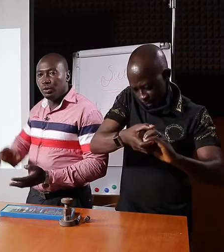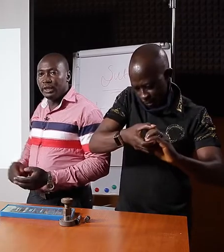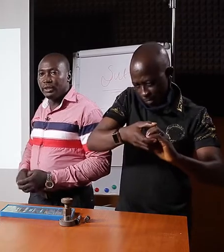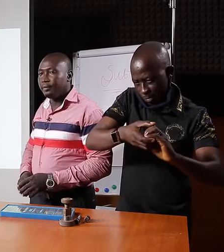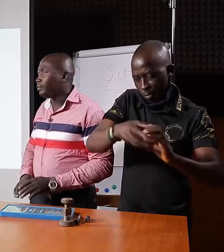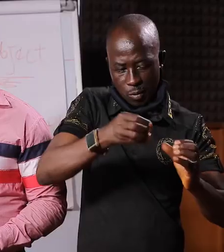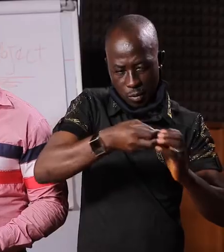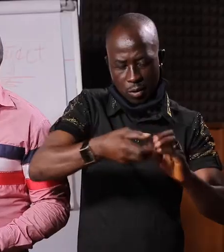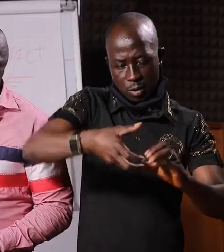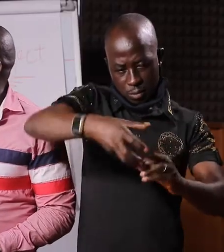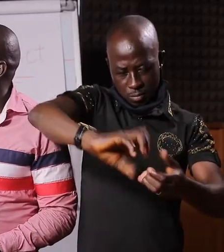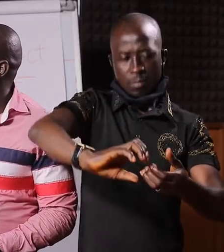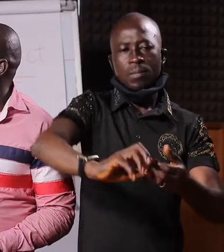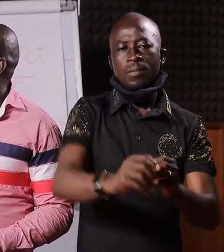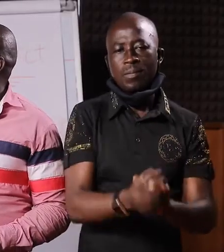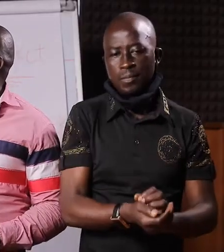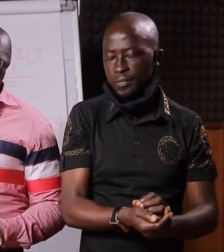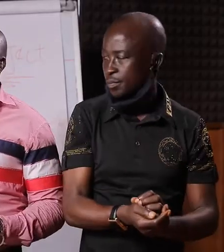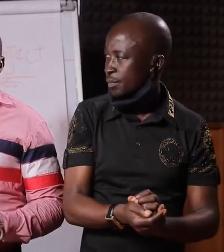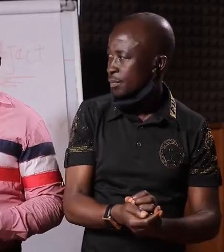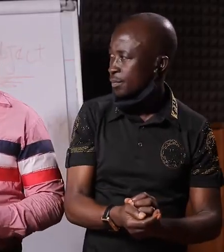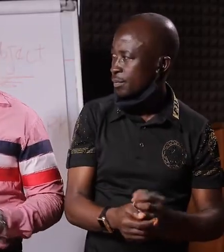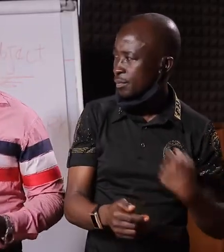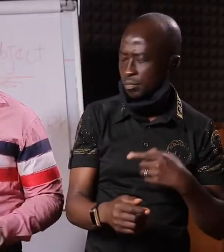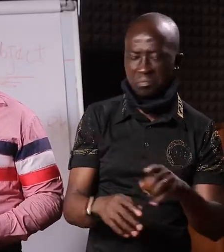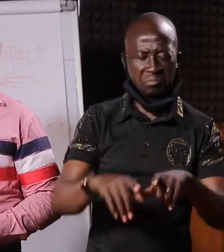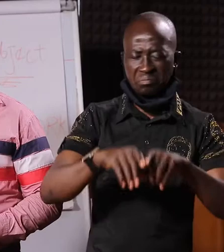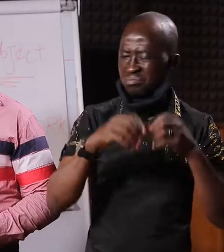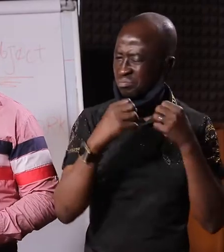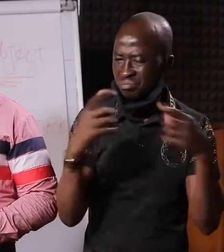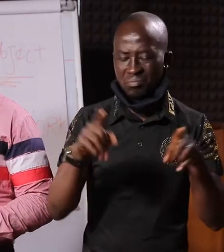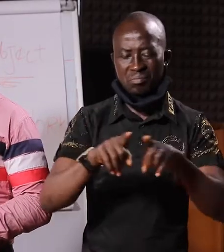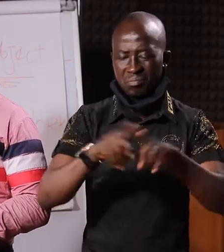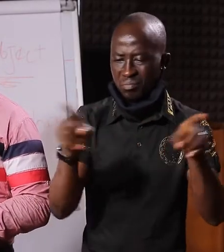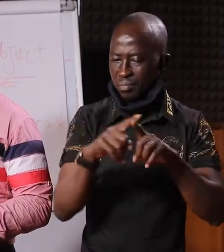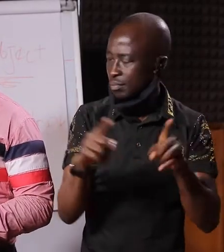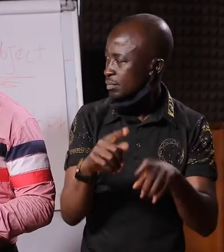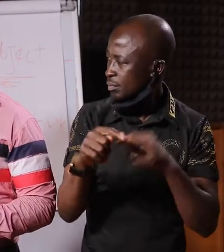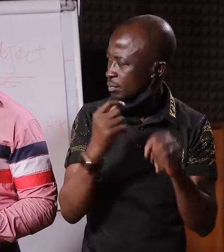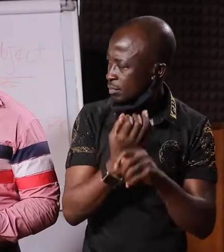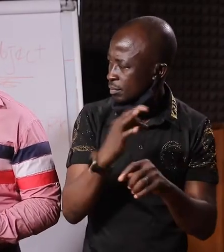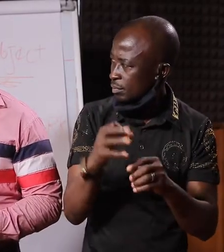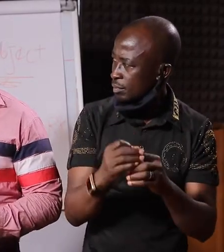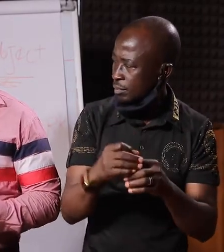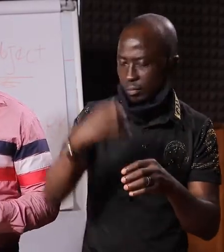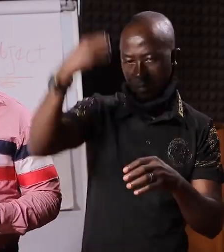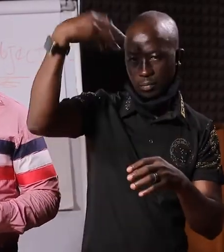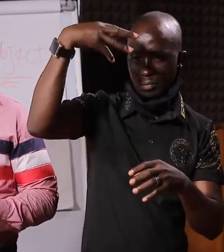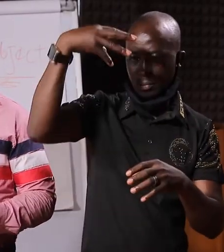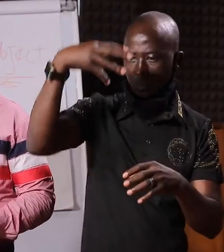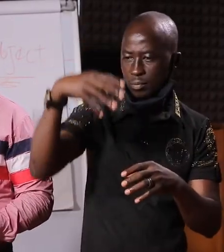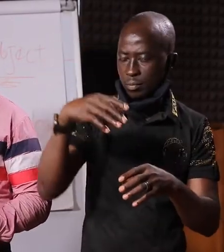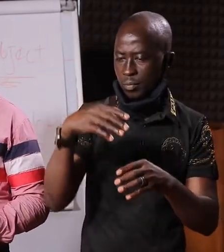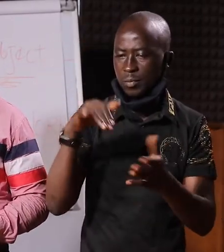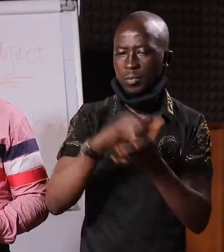or loosen it. We have various types of bulb, light bulb,